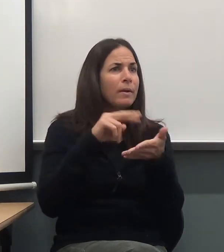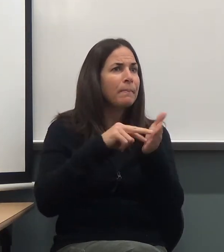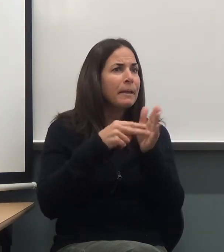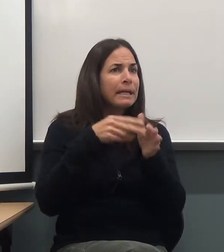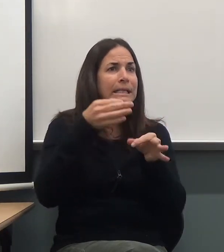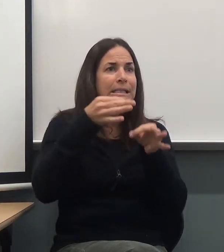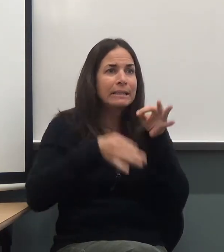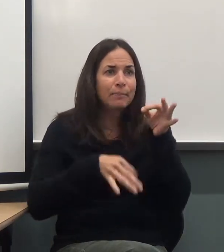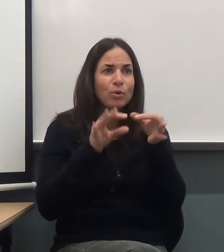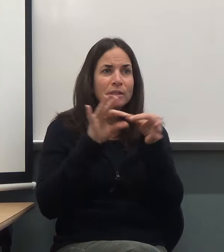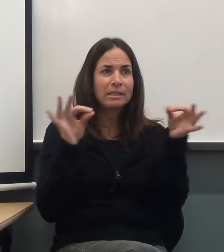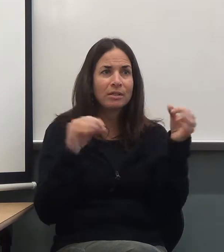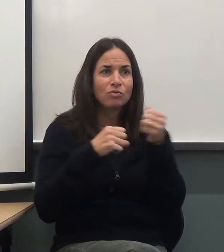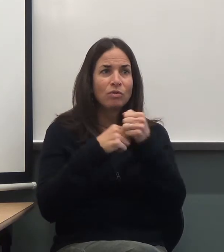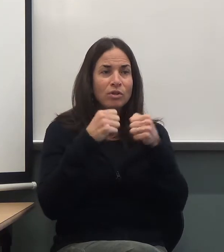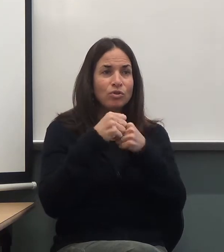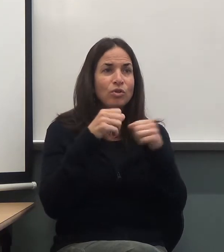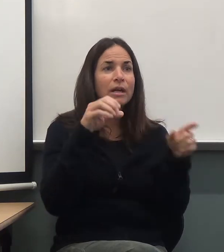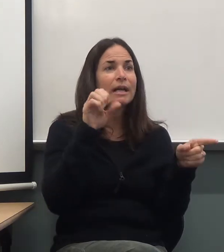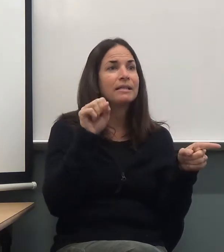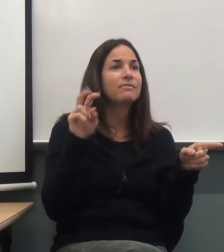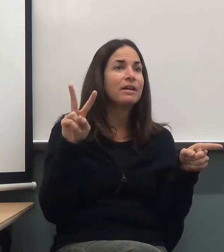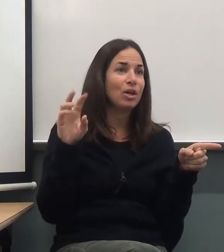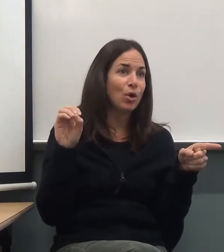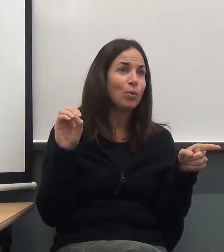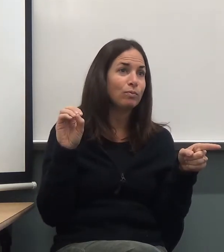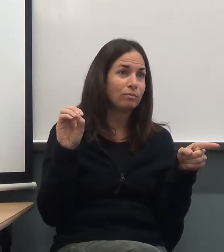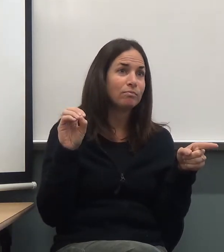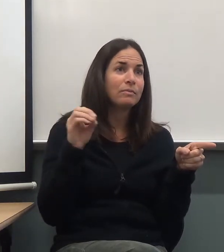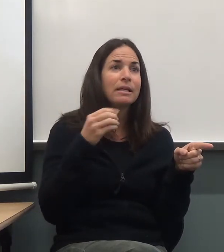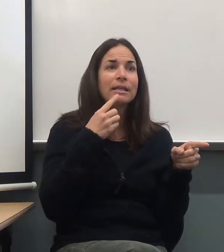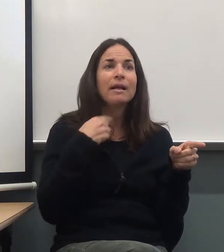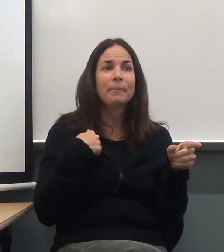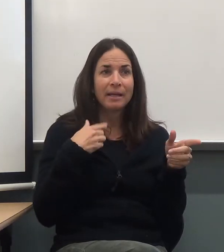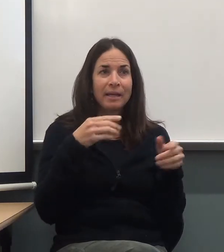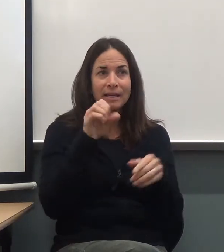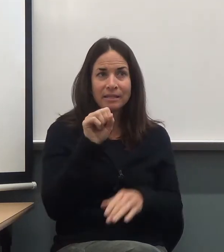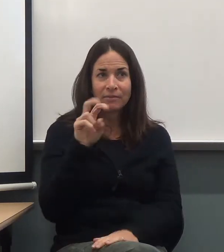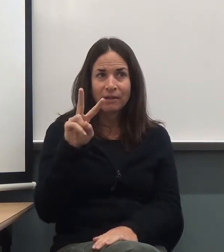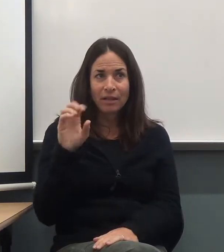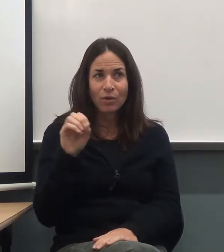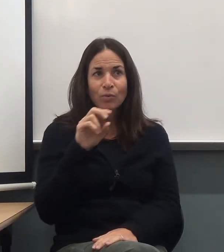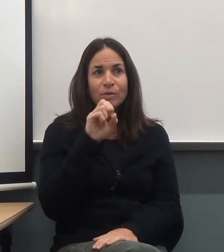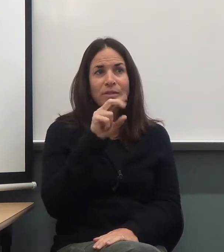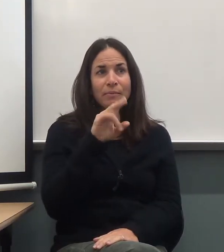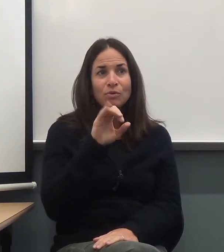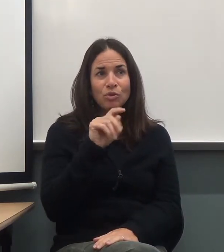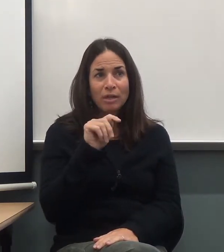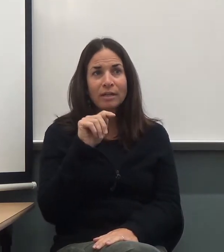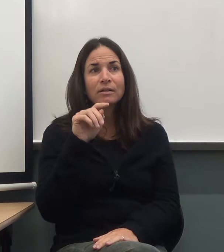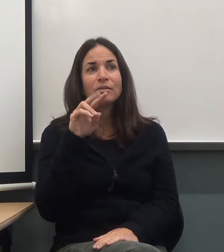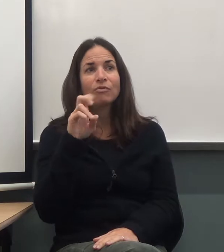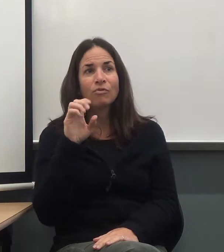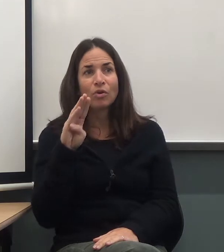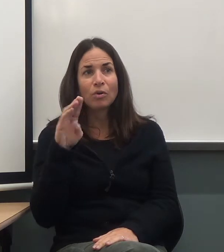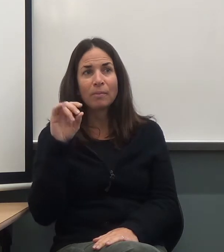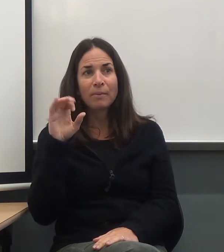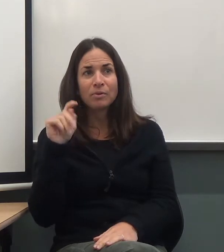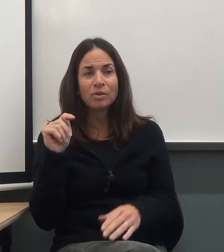structure? SVO. There you go. You would explain that. You would tell me what SVO is. You would tell me how a subject and a verb and an object go together to create a basic sentence